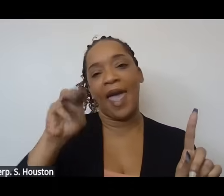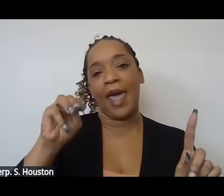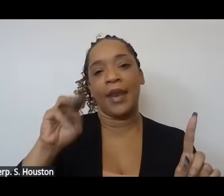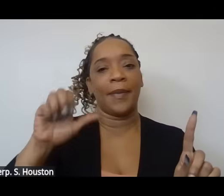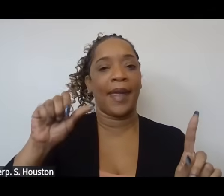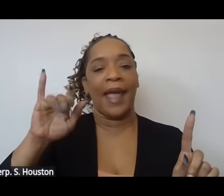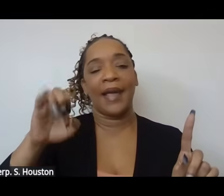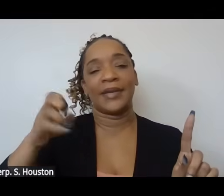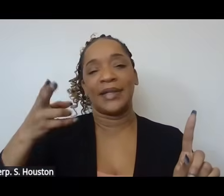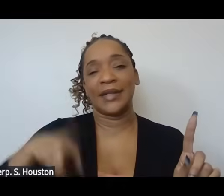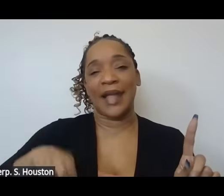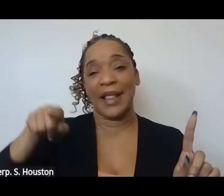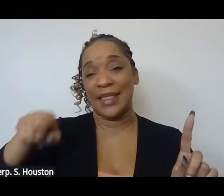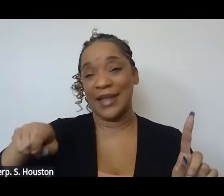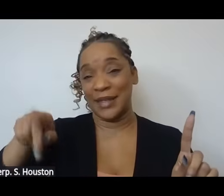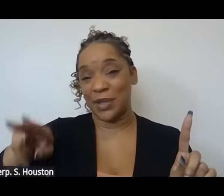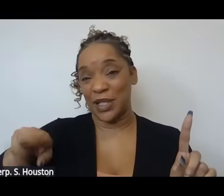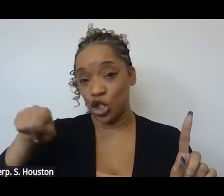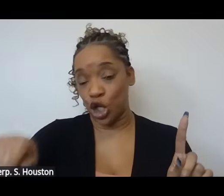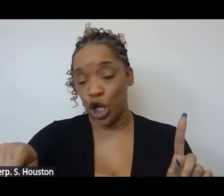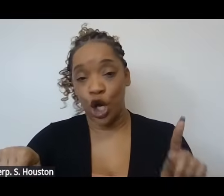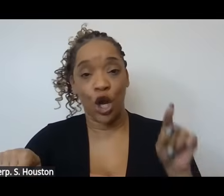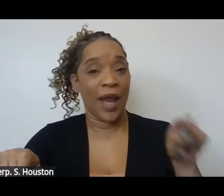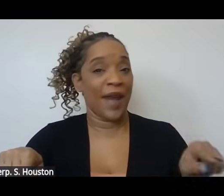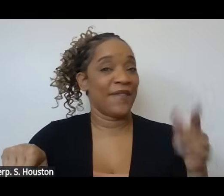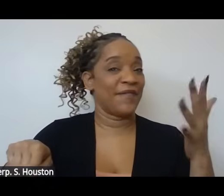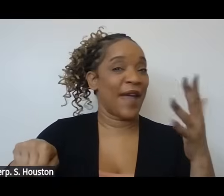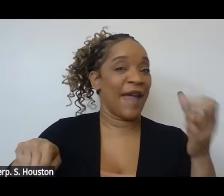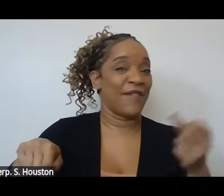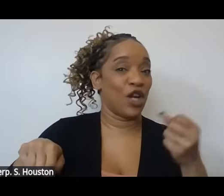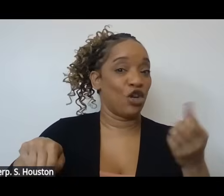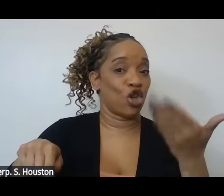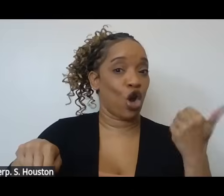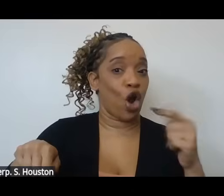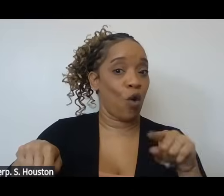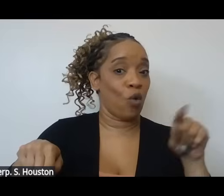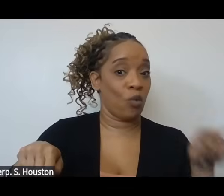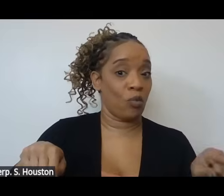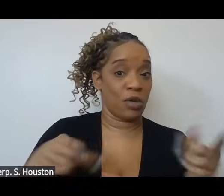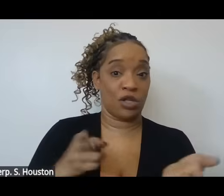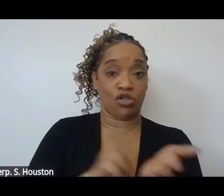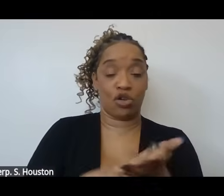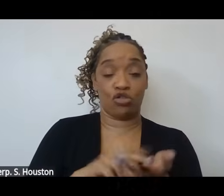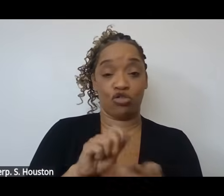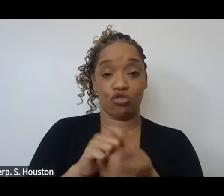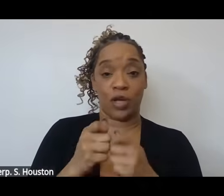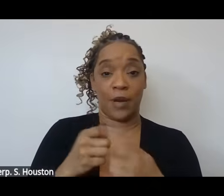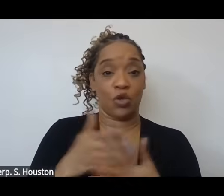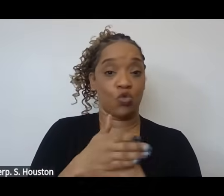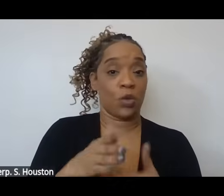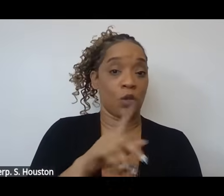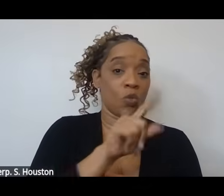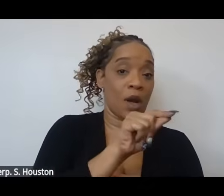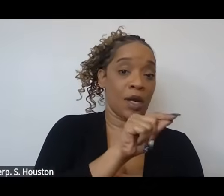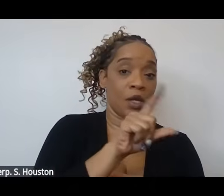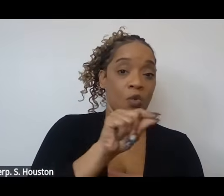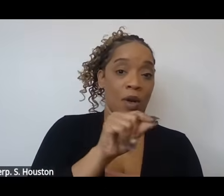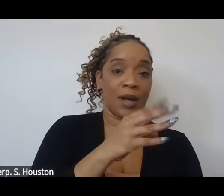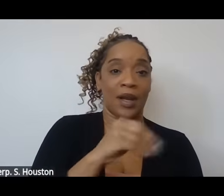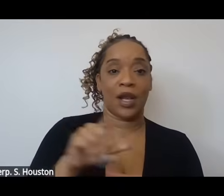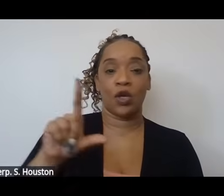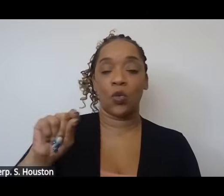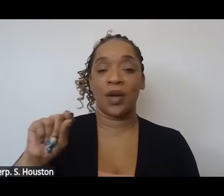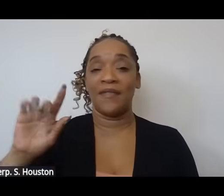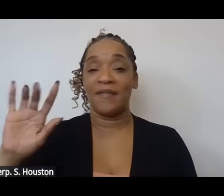here 5 years ago, maybe my signature changed in between 2020 and 2025. We're going to go to